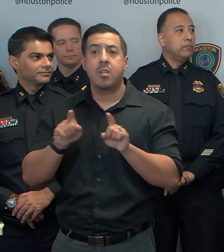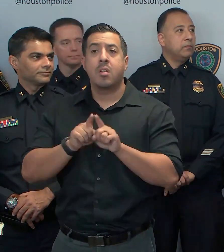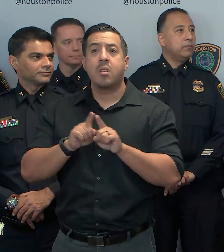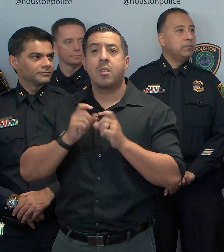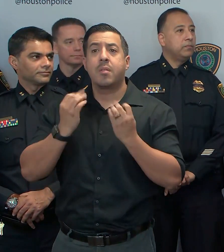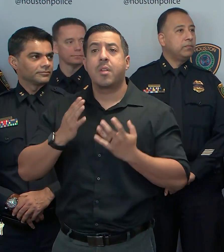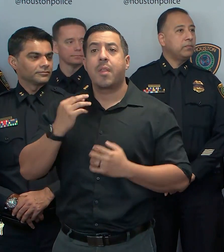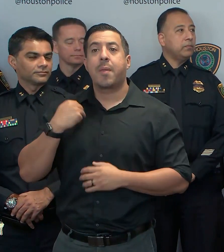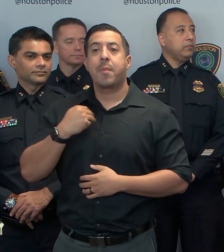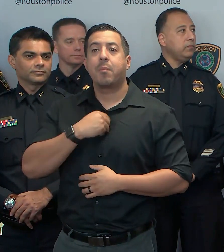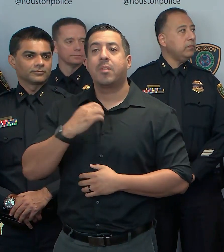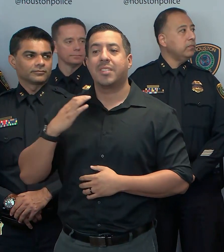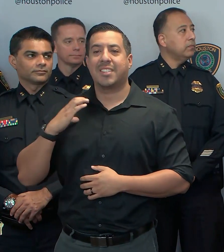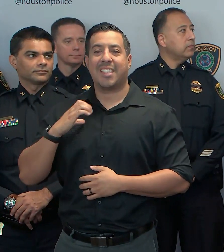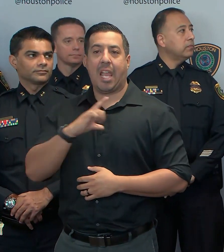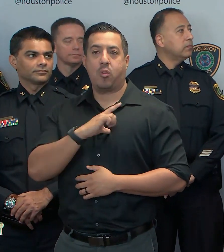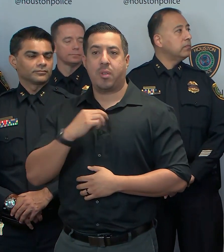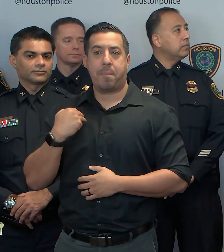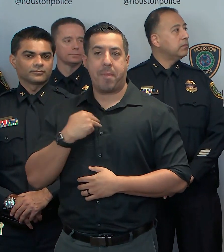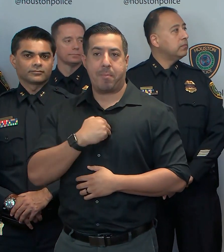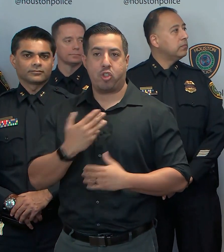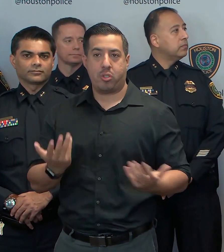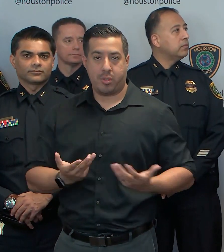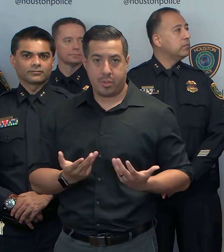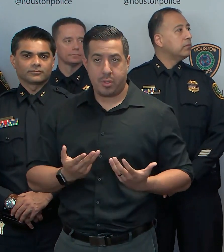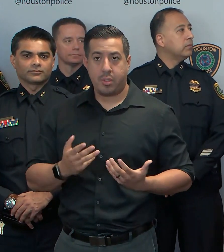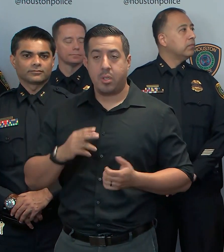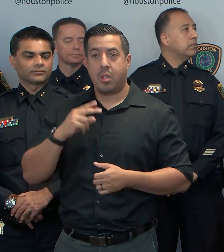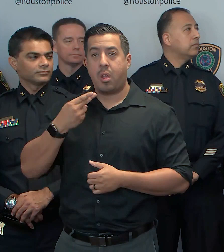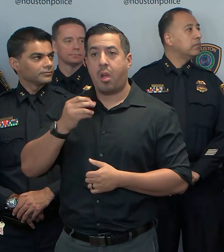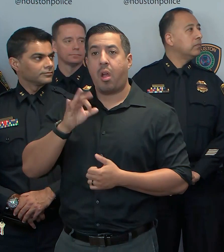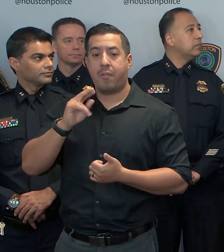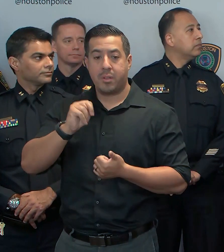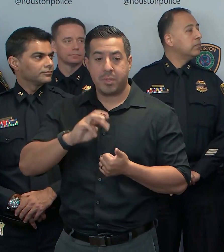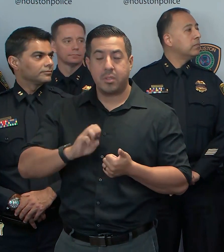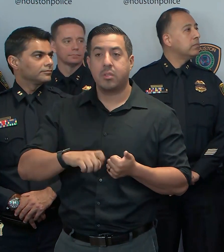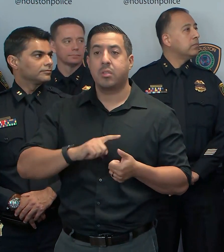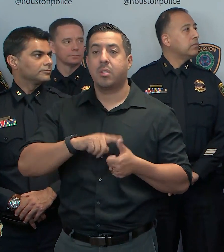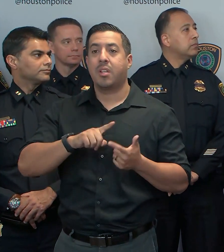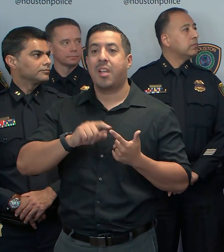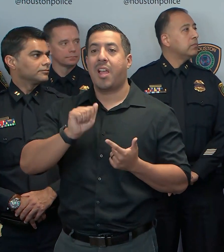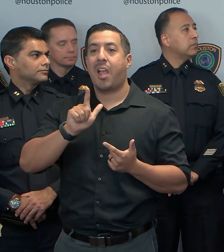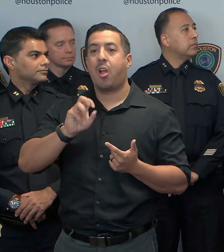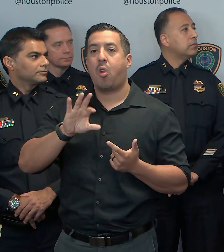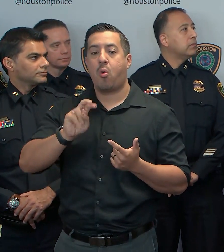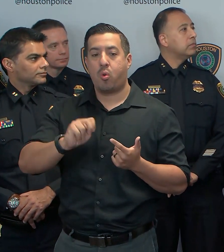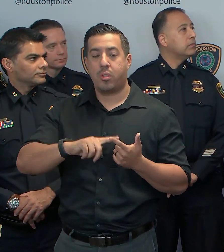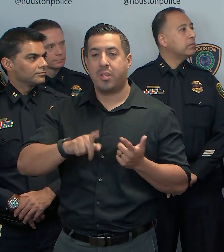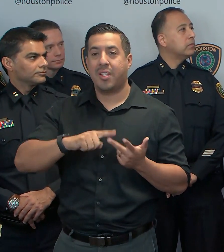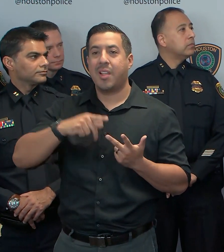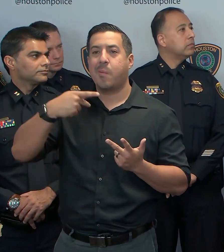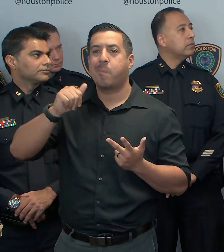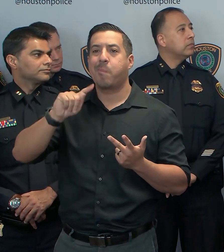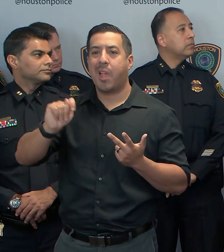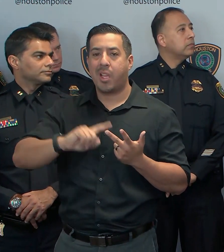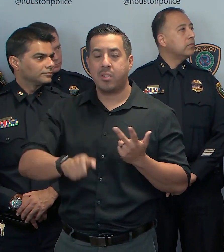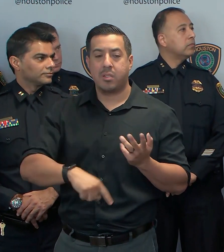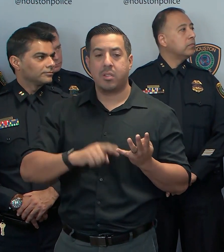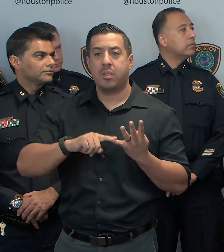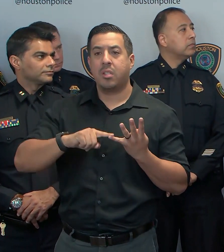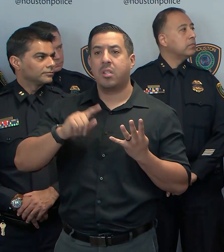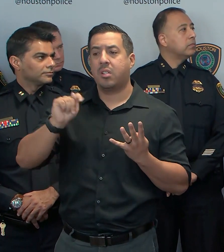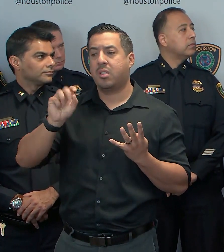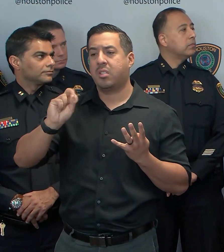several members of the City Council that are here. Councilmember Huffman, Councilmember Alcorn, Councilmember Pack, Councilmember Tiffany